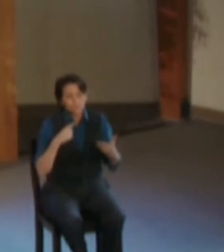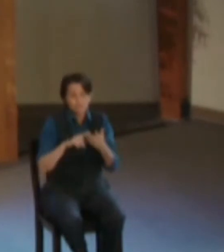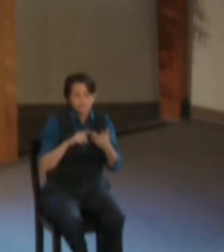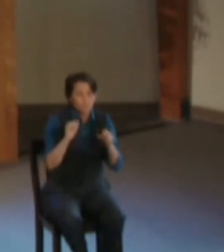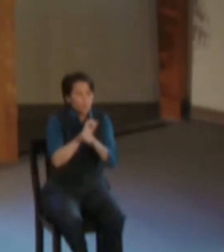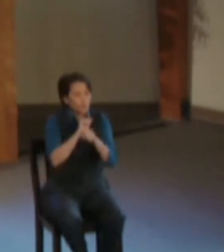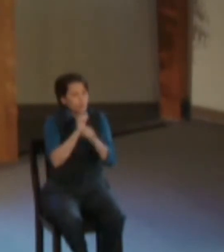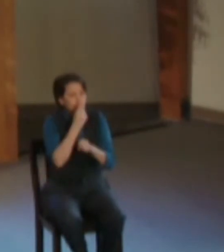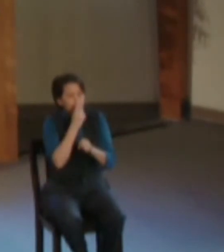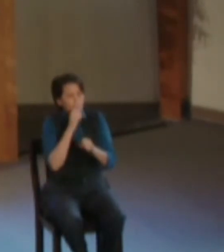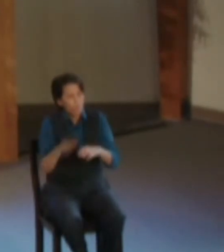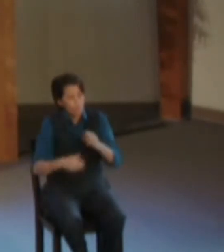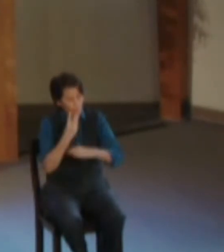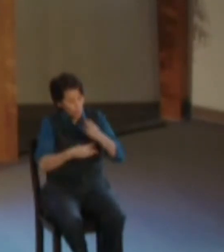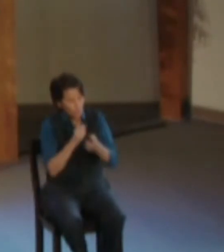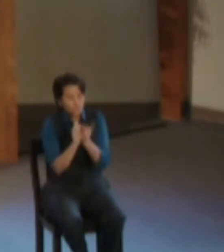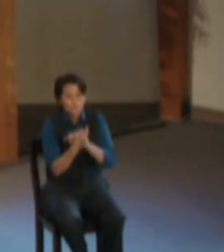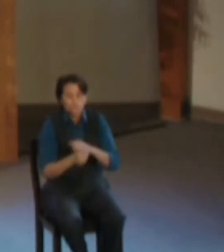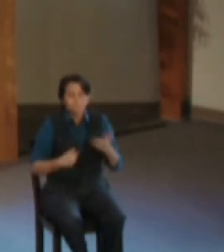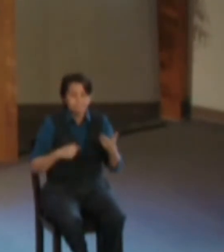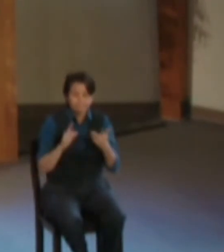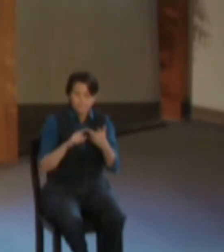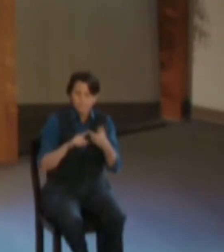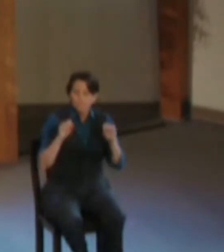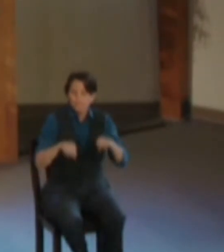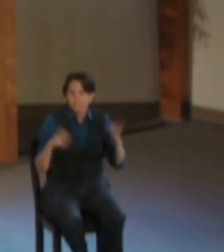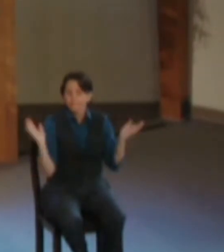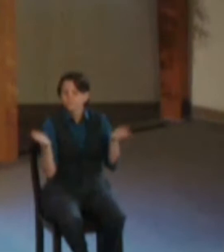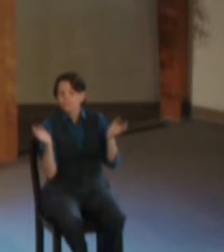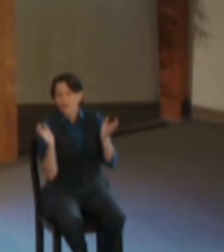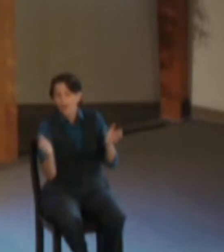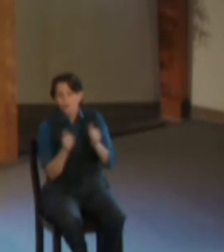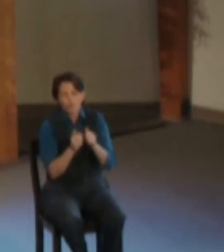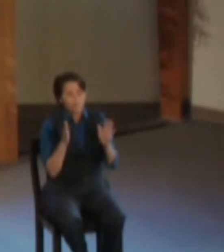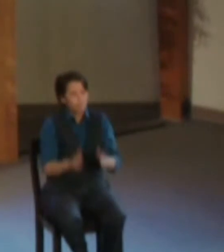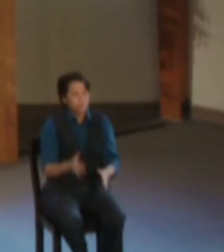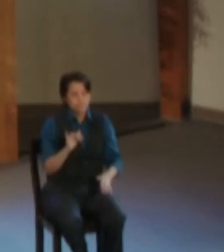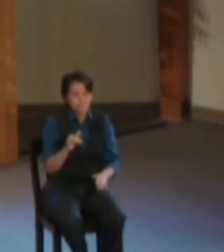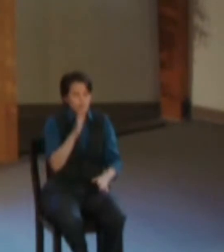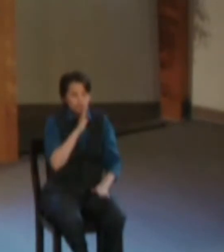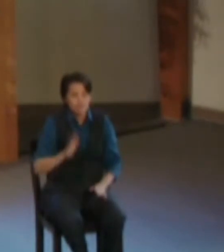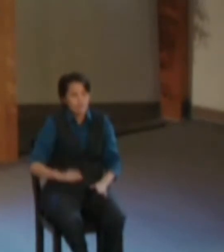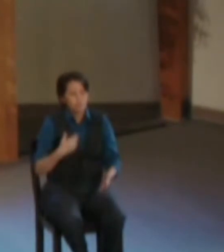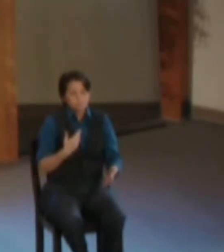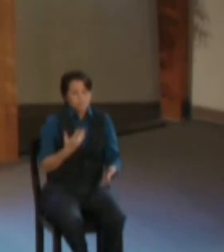world. You can strike up a conversation with someone outside of your comfort zone. You can watch